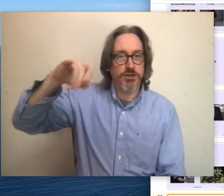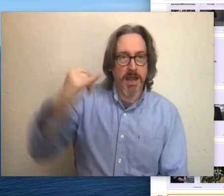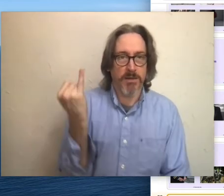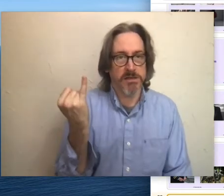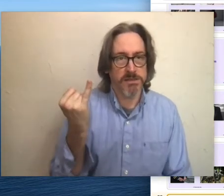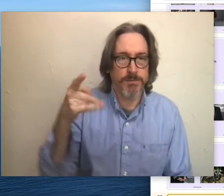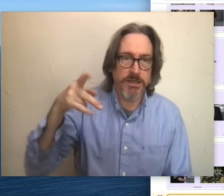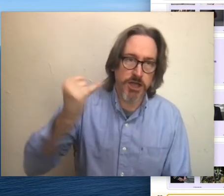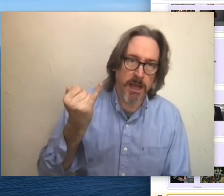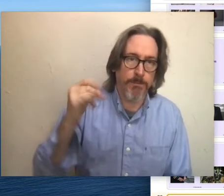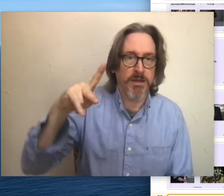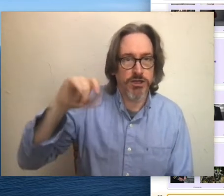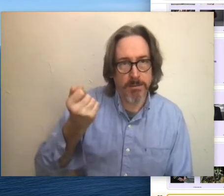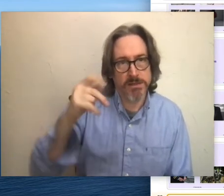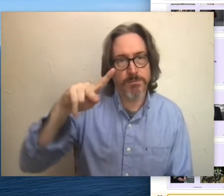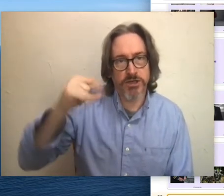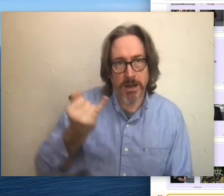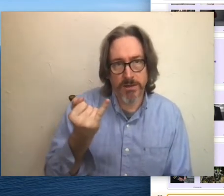Pajamas,